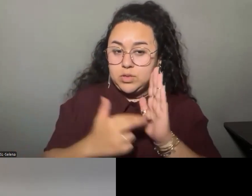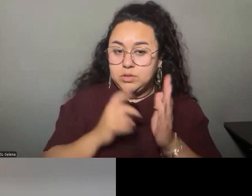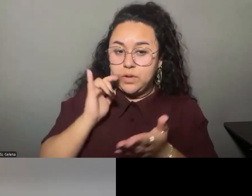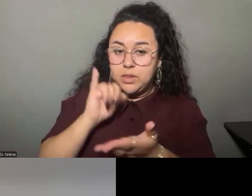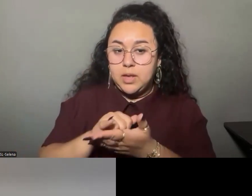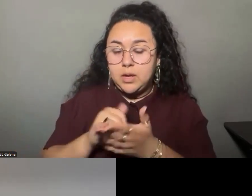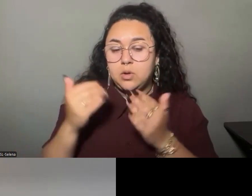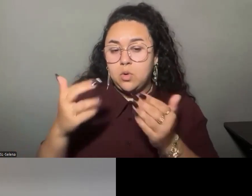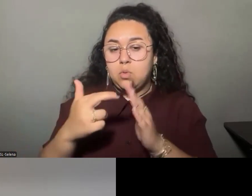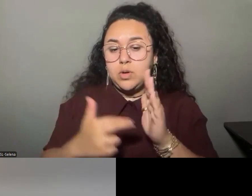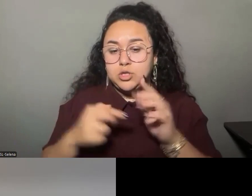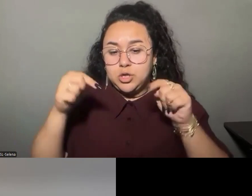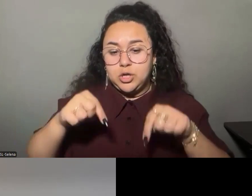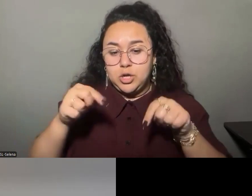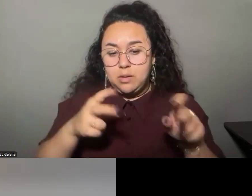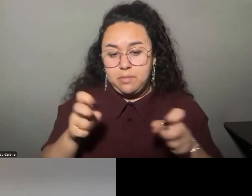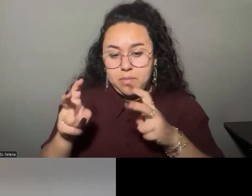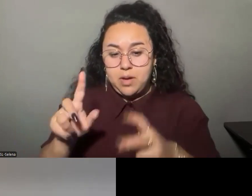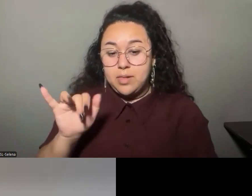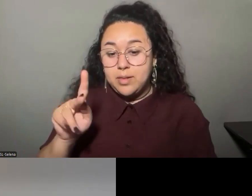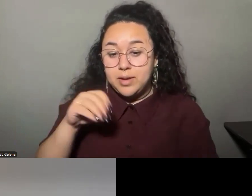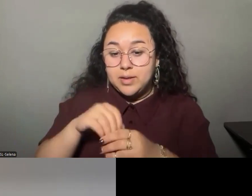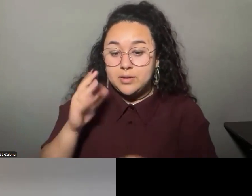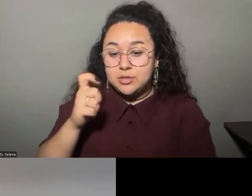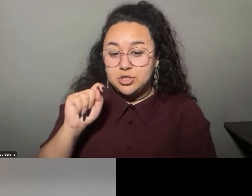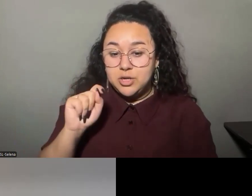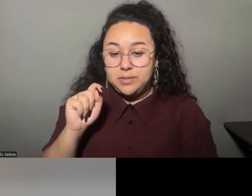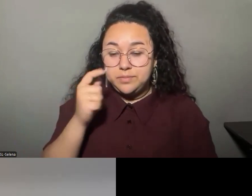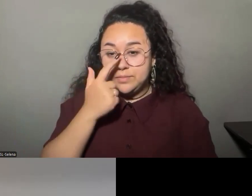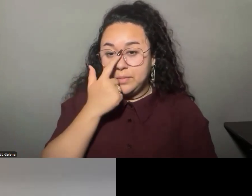can register here. I'm going to put the link in the chat.